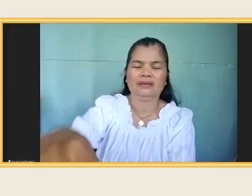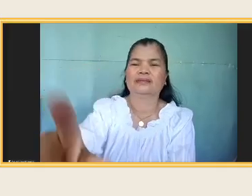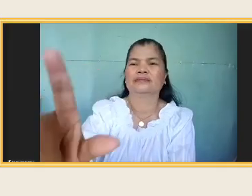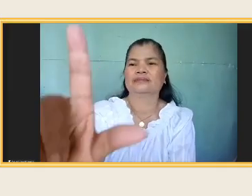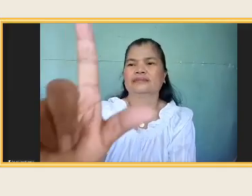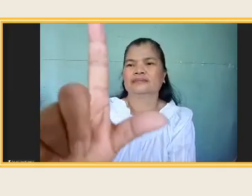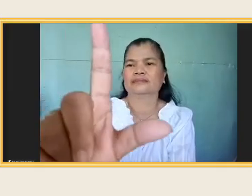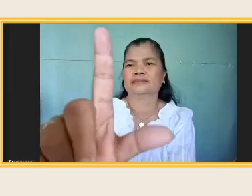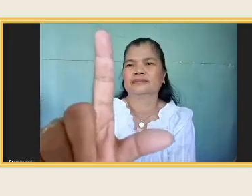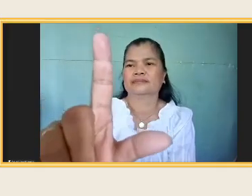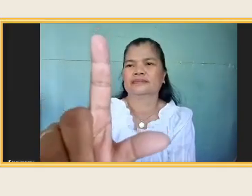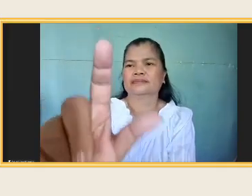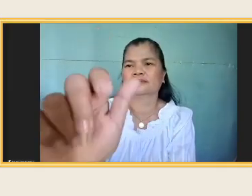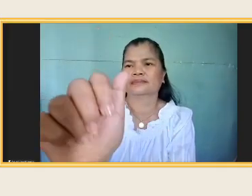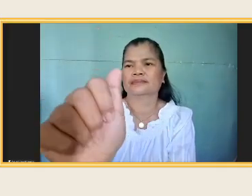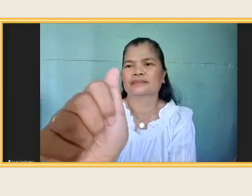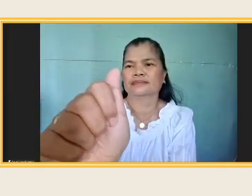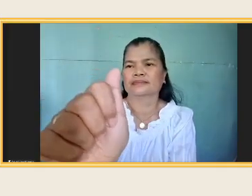Again.